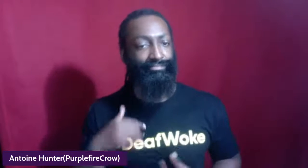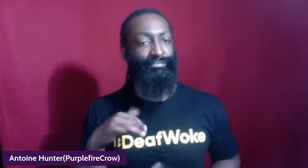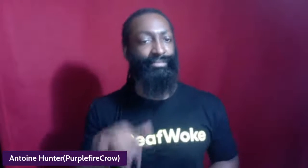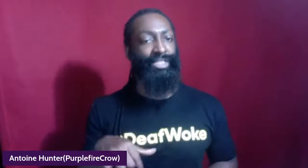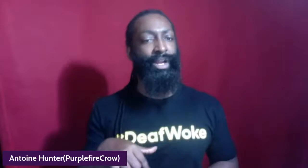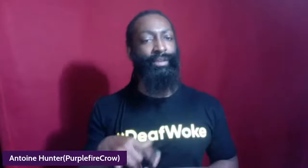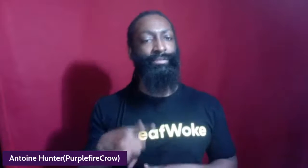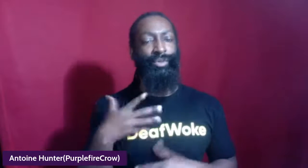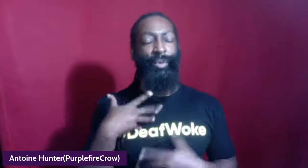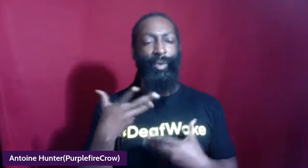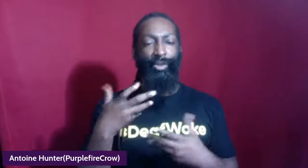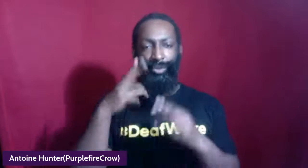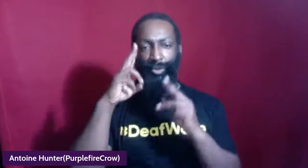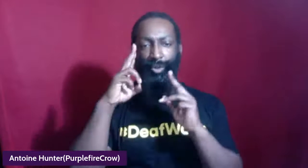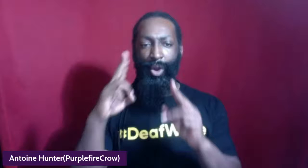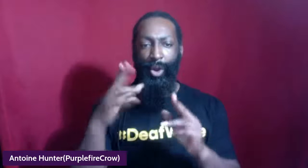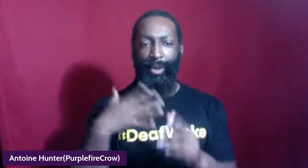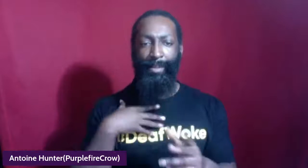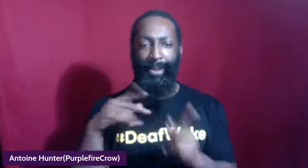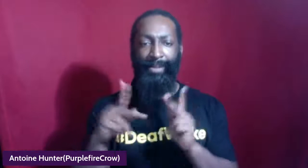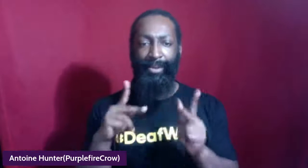and African American. So